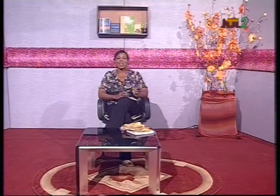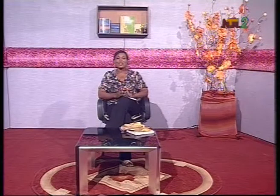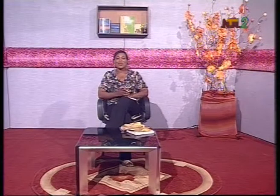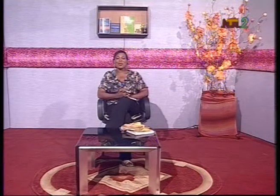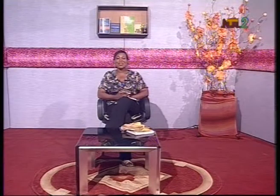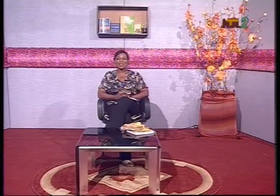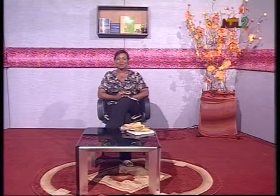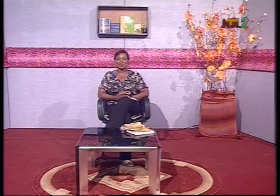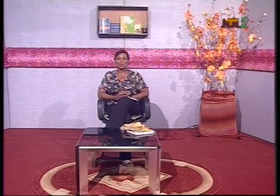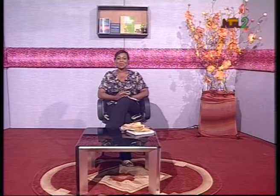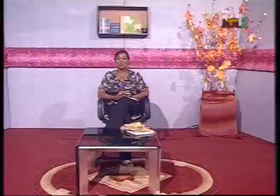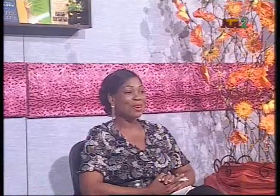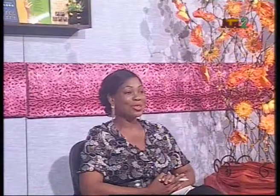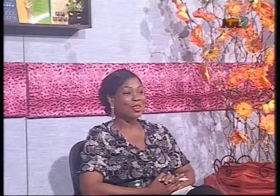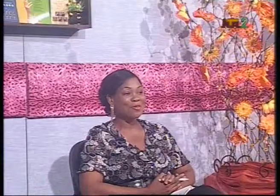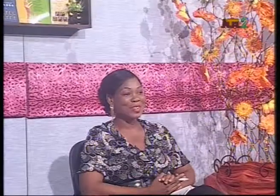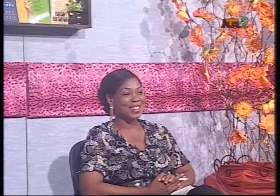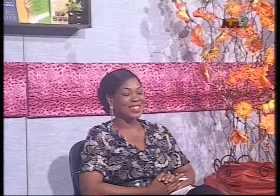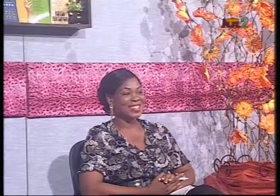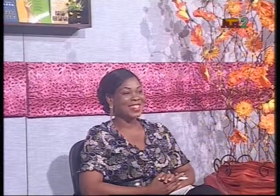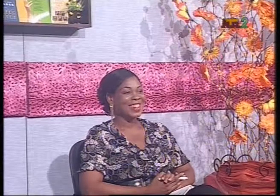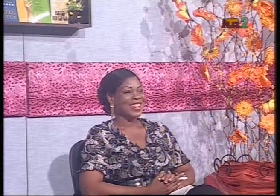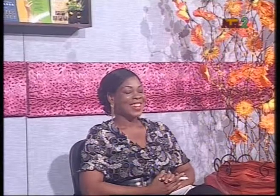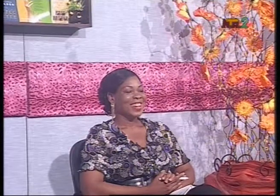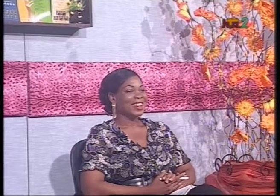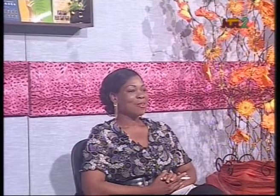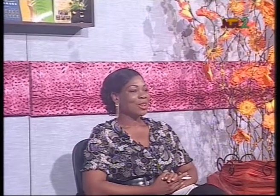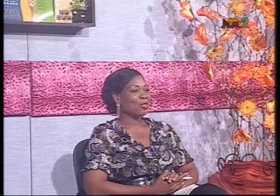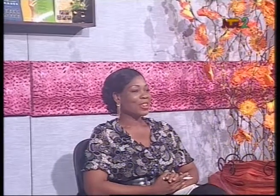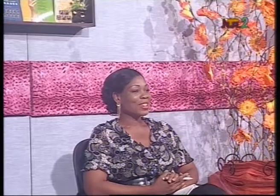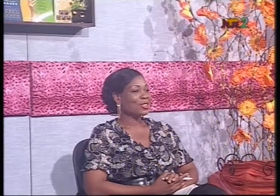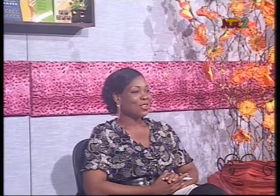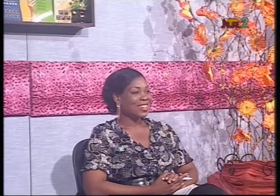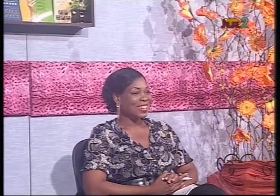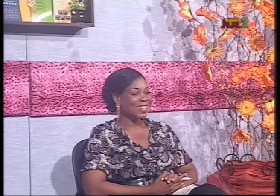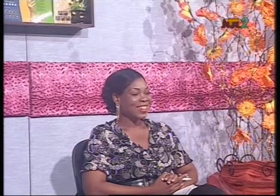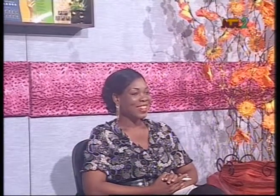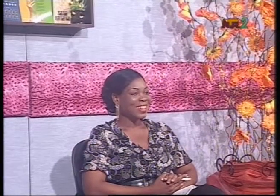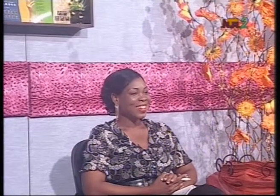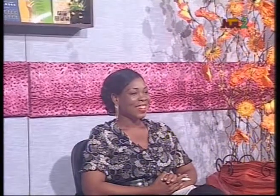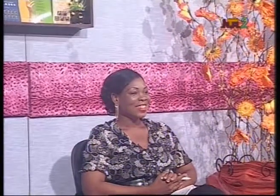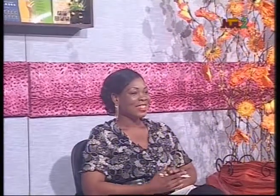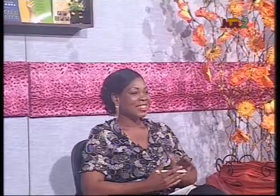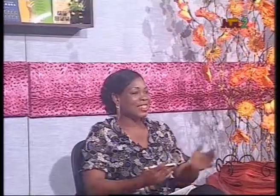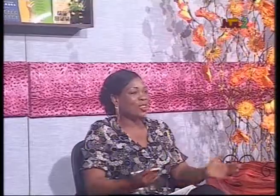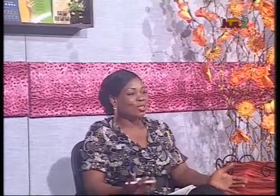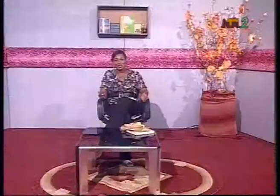Hello and welcome to your program, Talking Fingers. Are your fingers talking? Did it talk during the